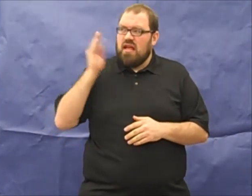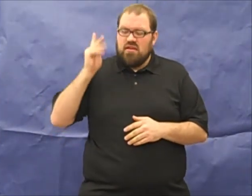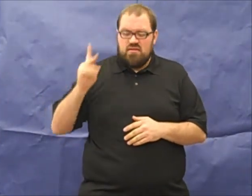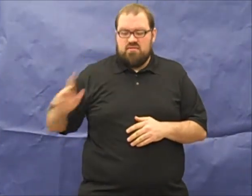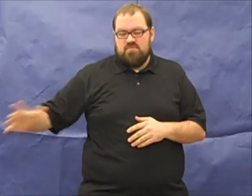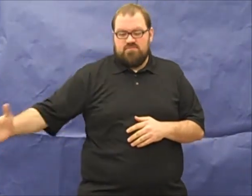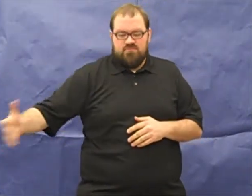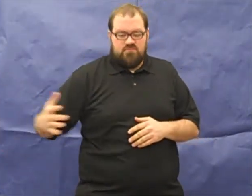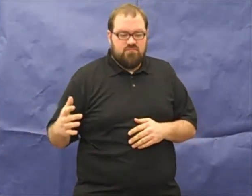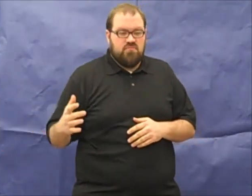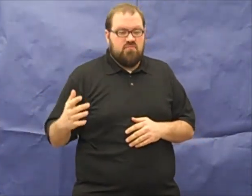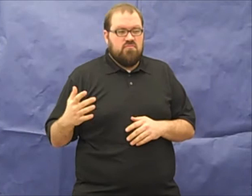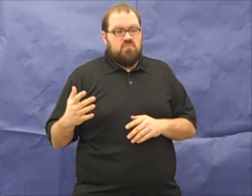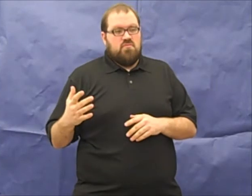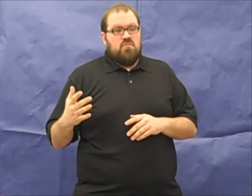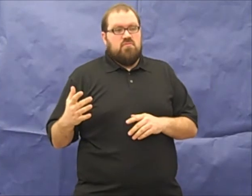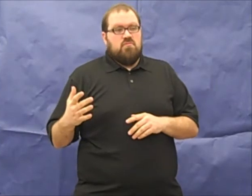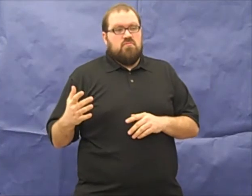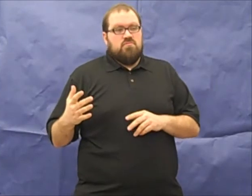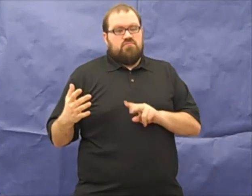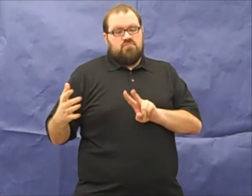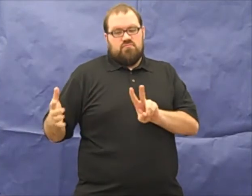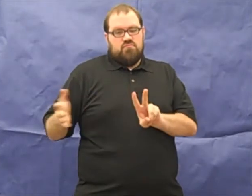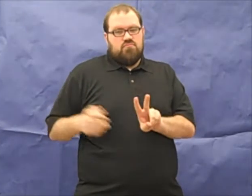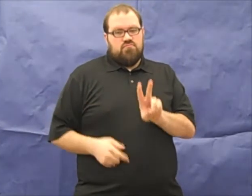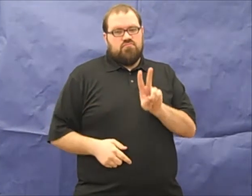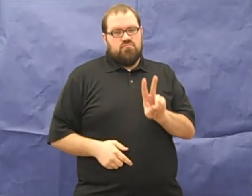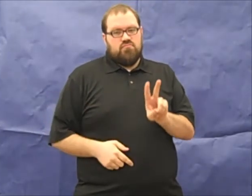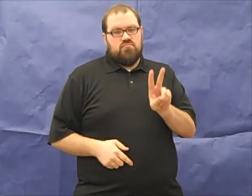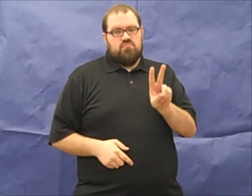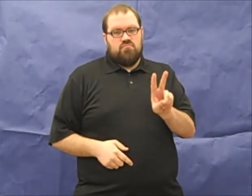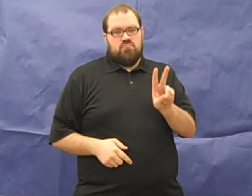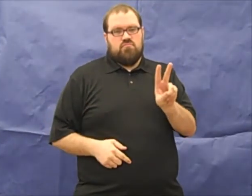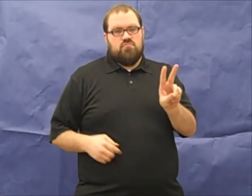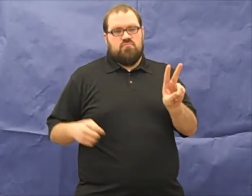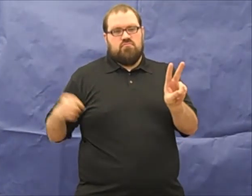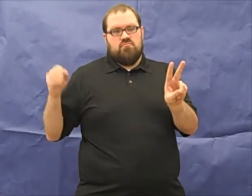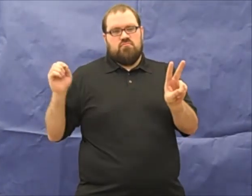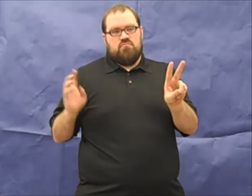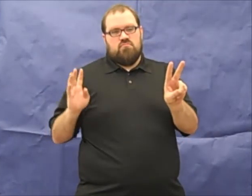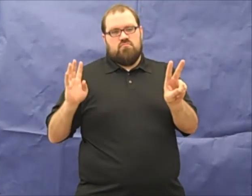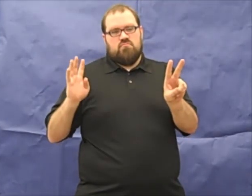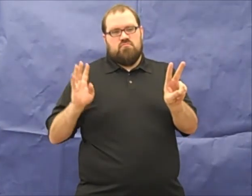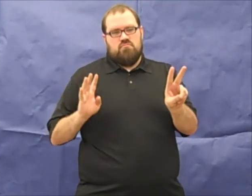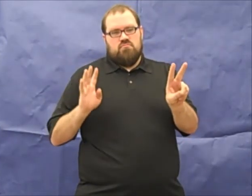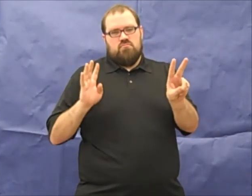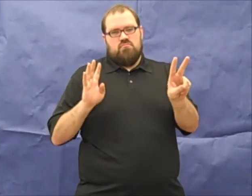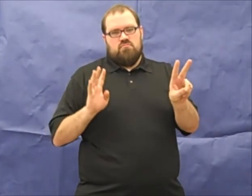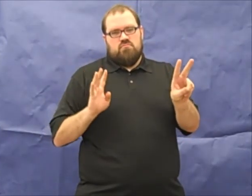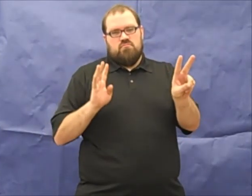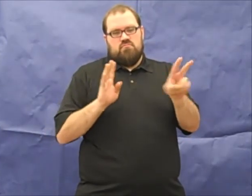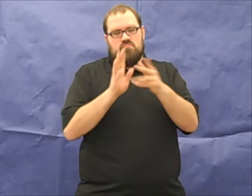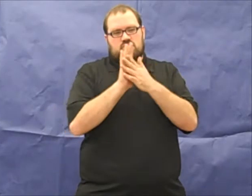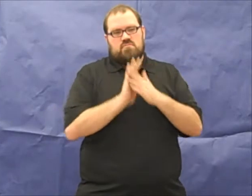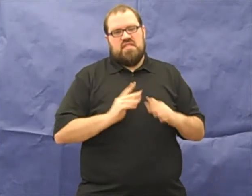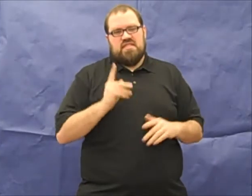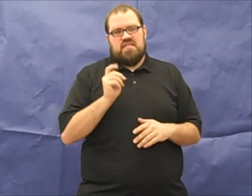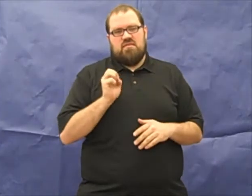His arm encircles me and guides me back into the Justice Building. The peacekeepers follow a pace or two